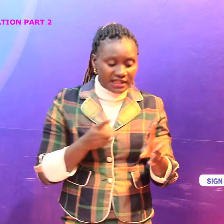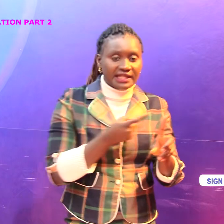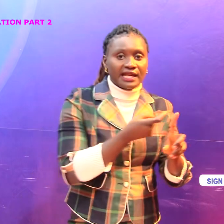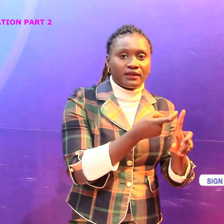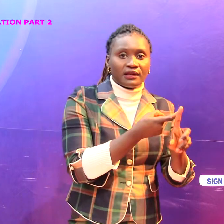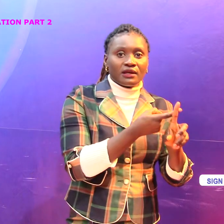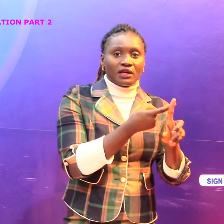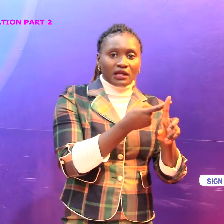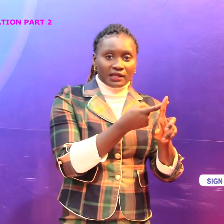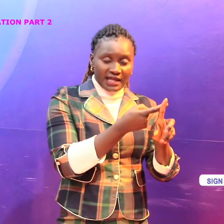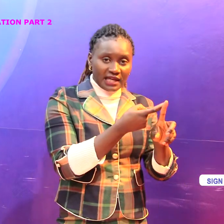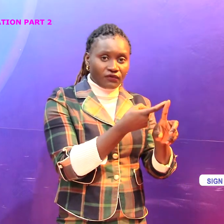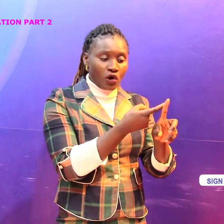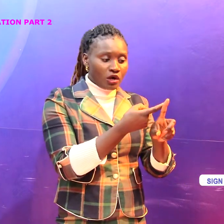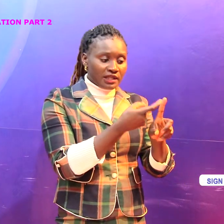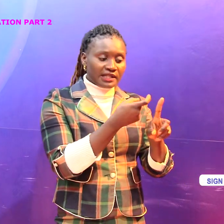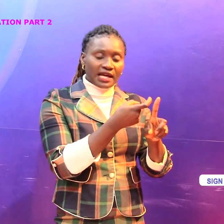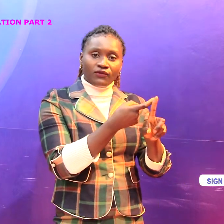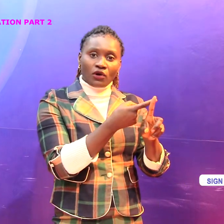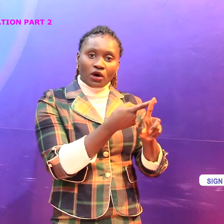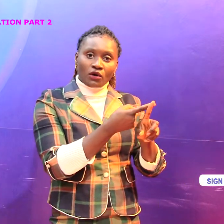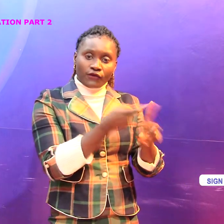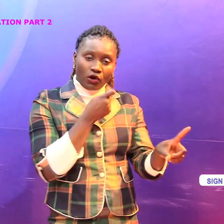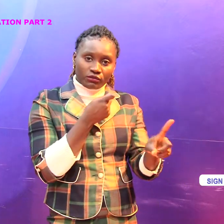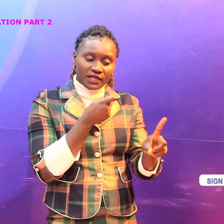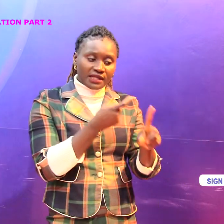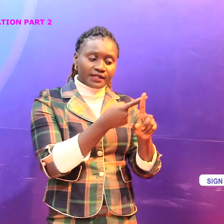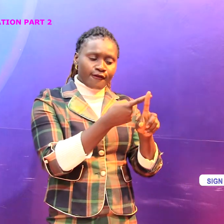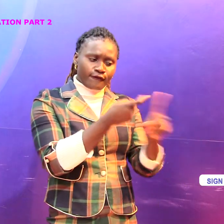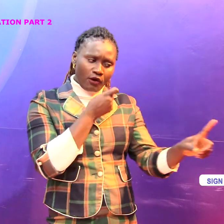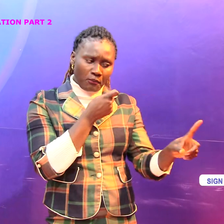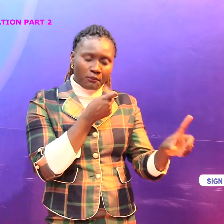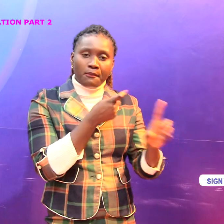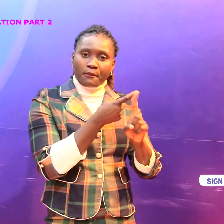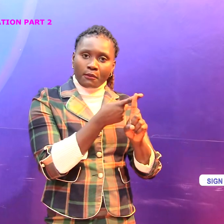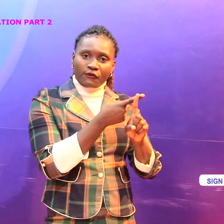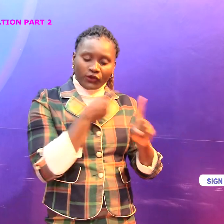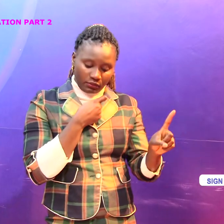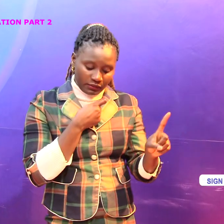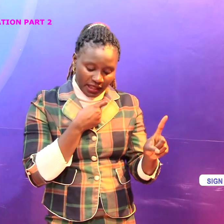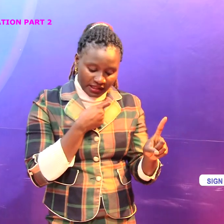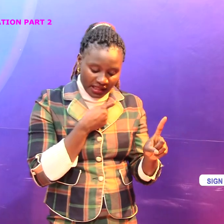is the sign for from. This is from, and then